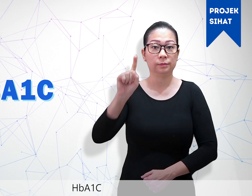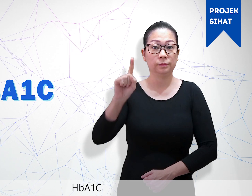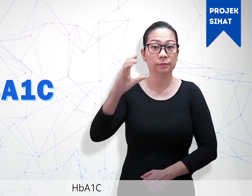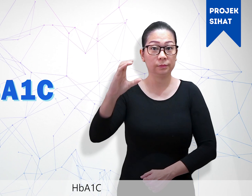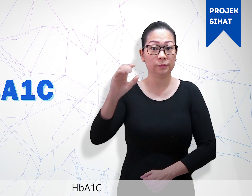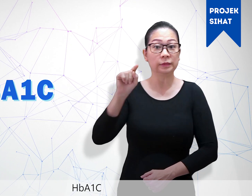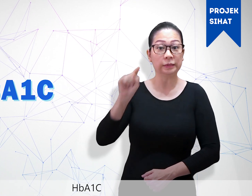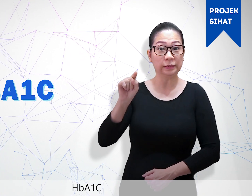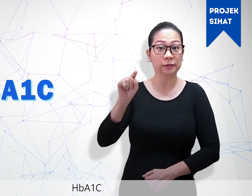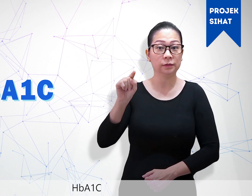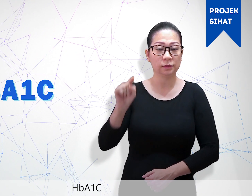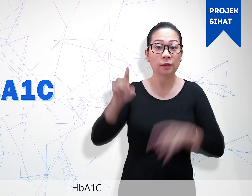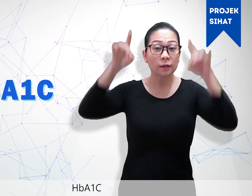HbA1c,